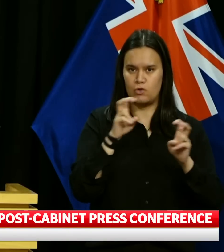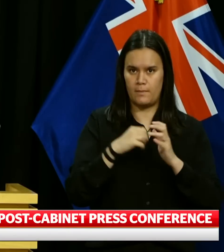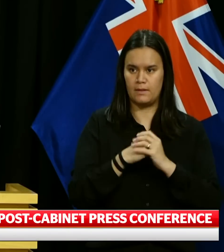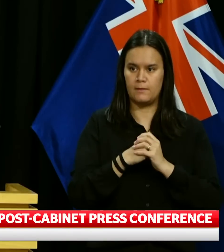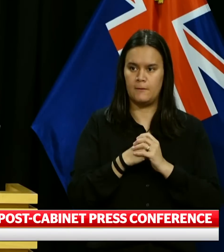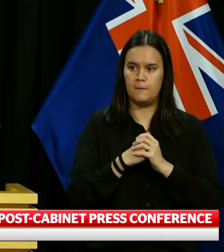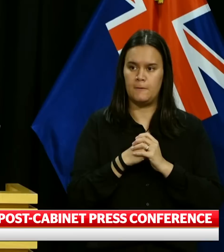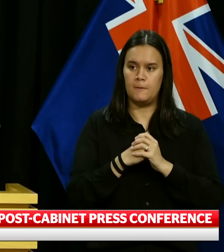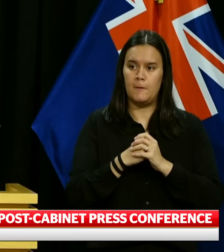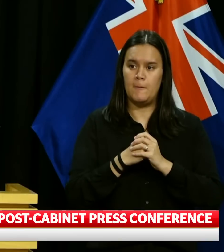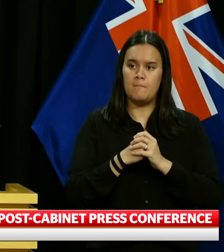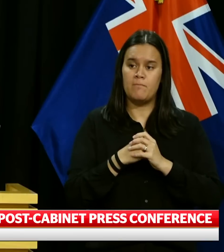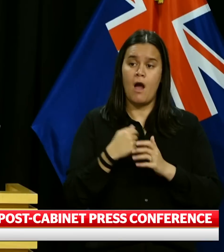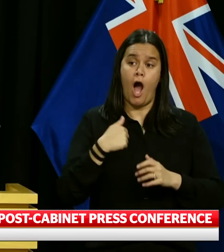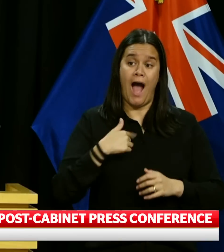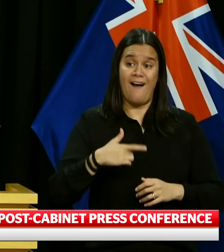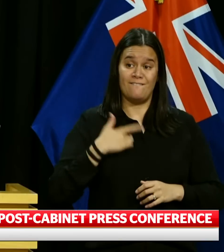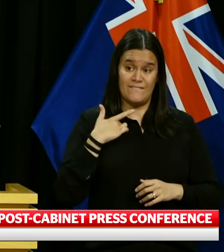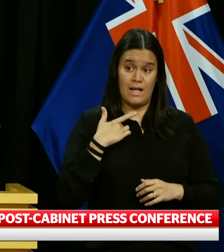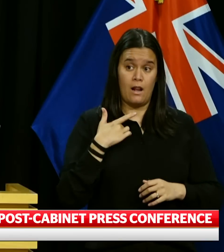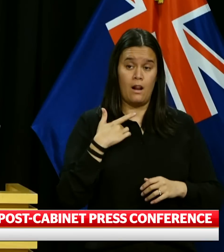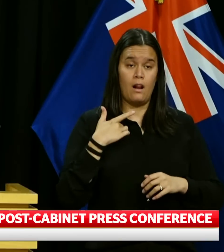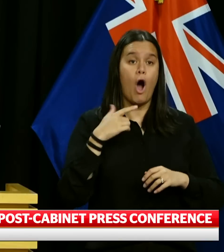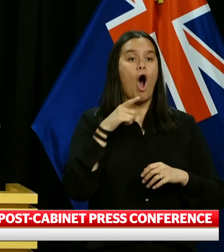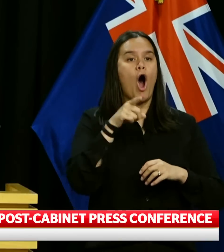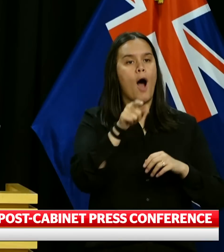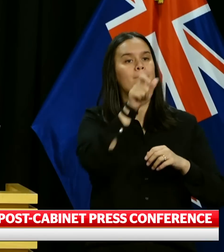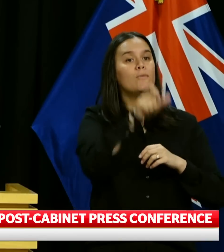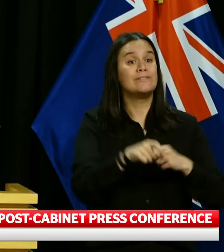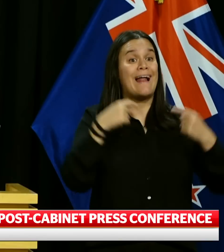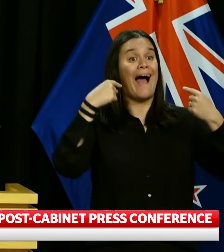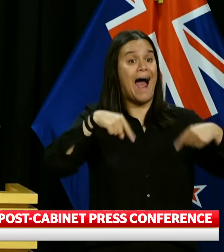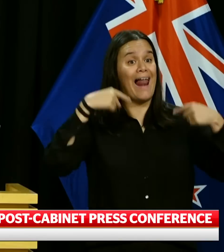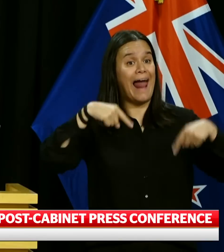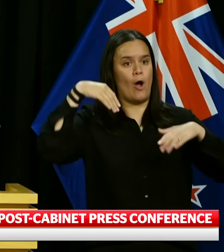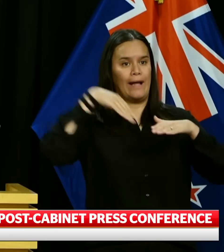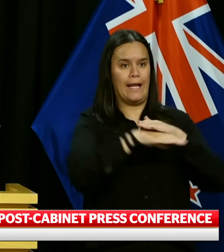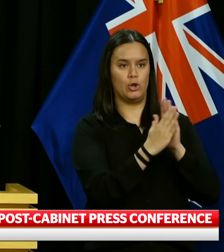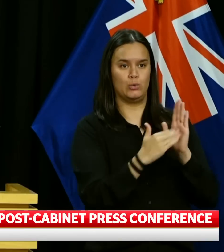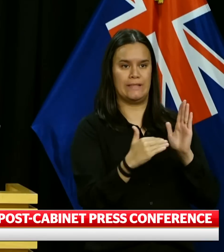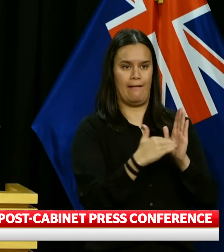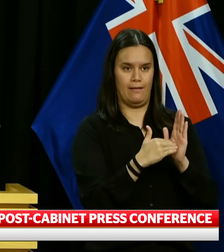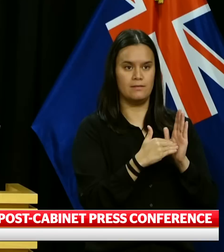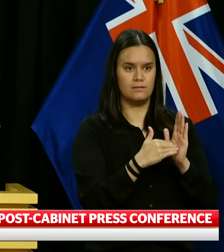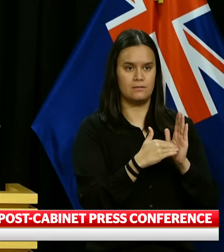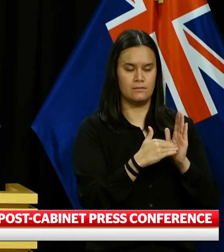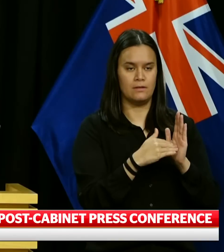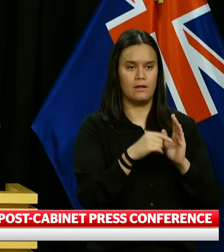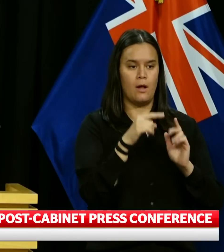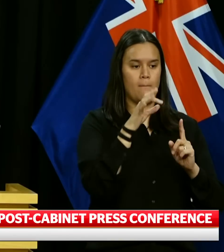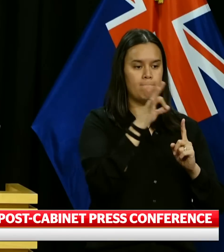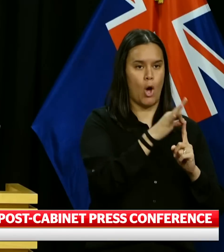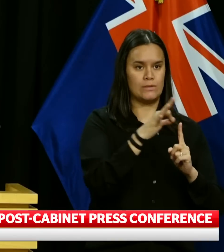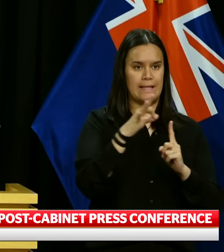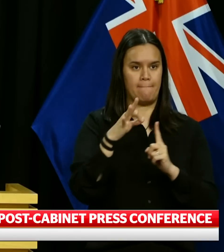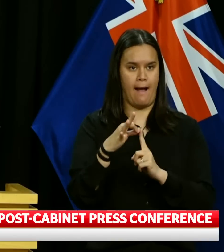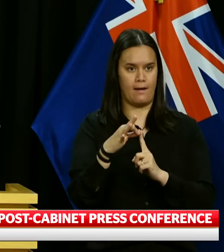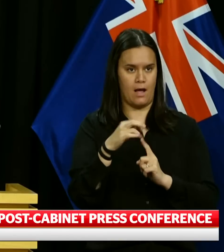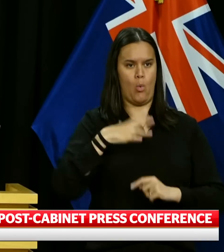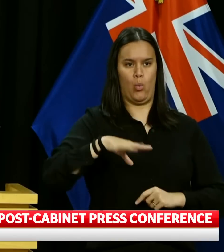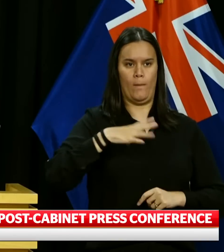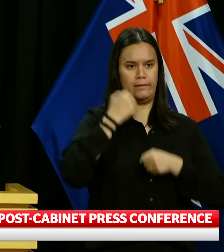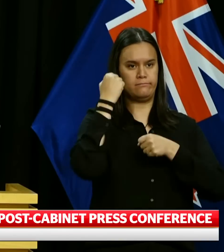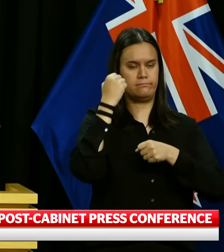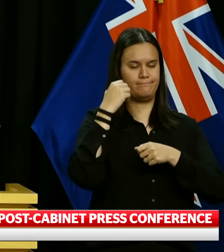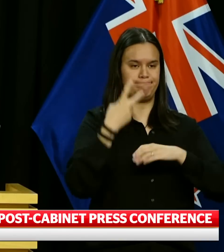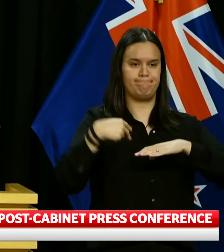right decision was made in the end around immigration. The bar to deny someone entry who is from a visa waiver country